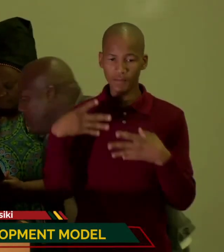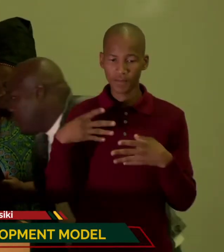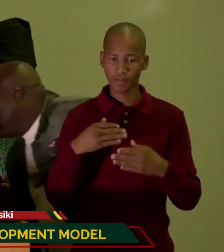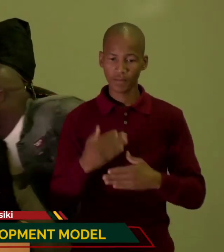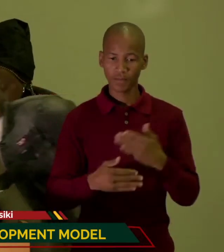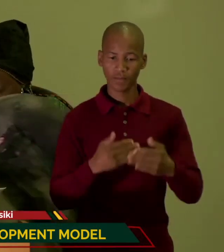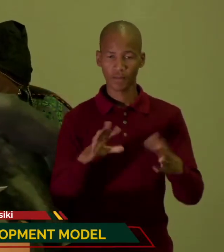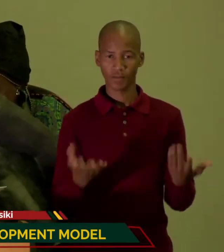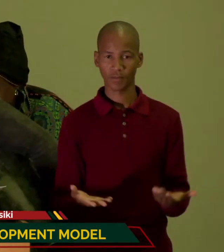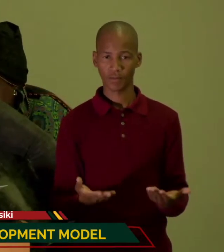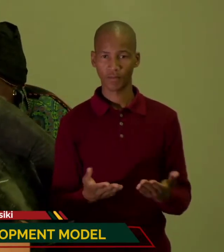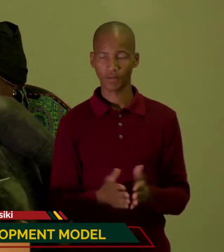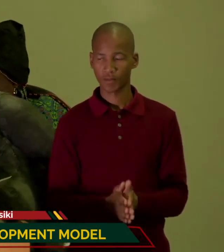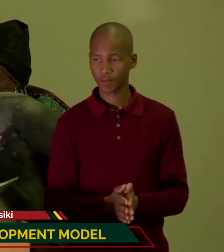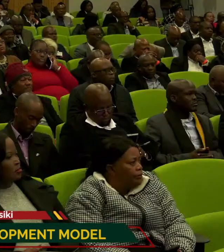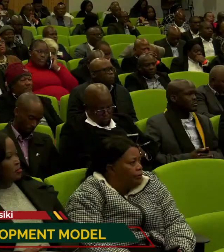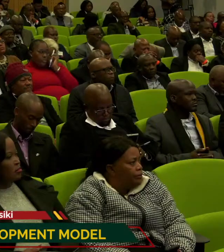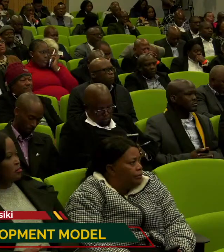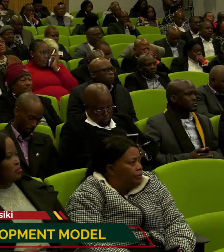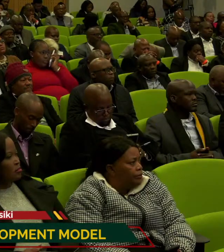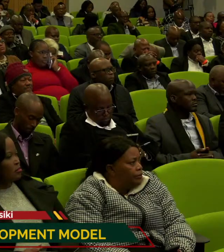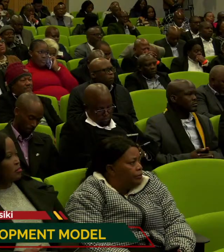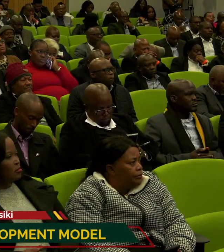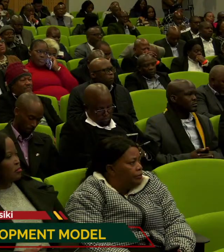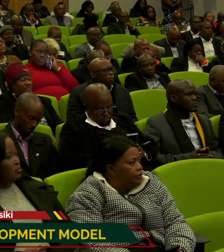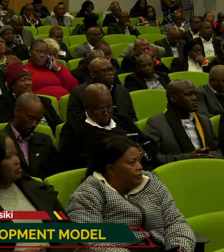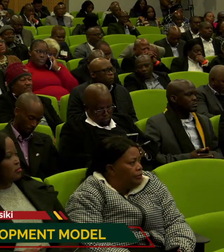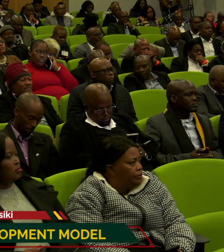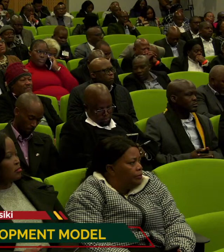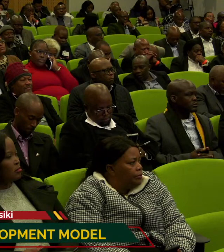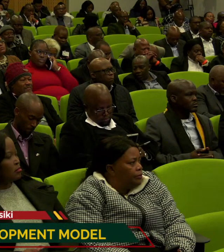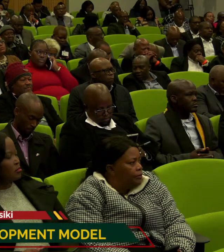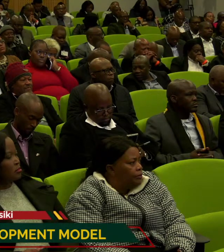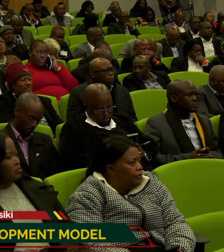district development model. Thank you very much.